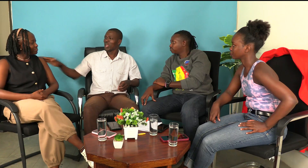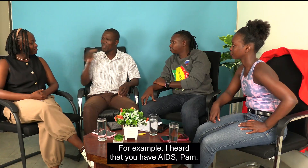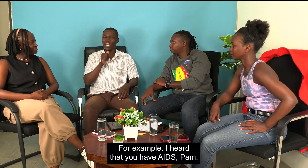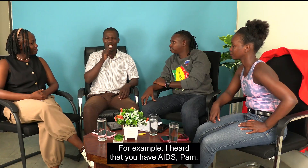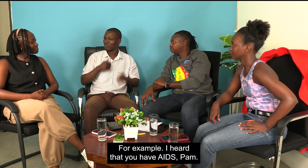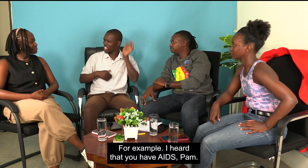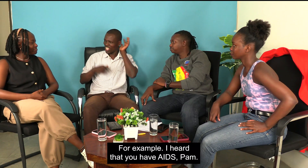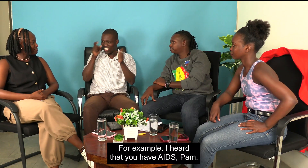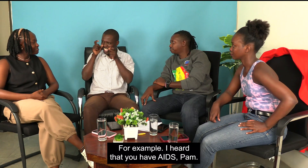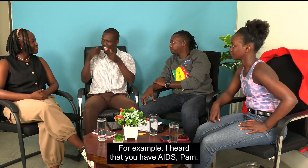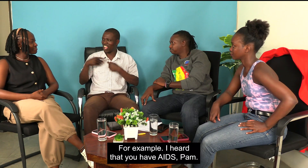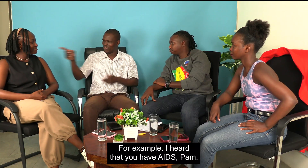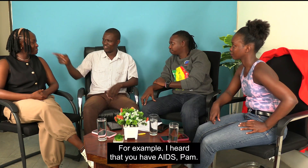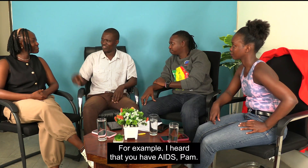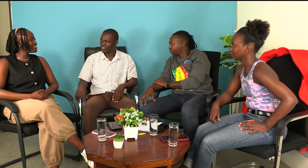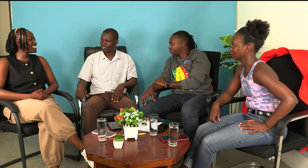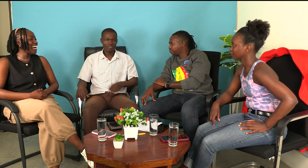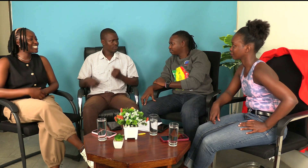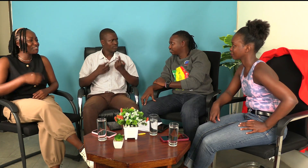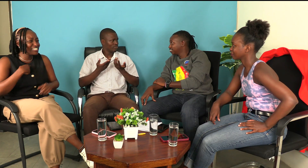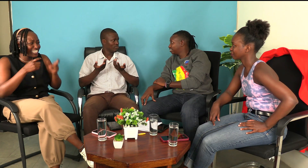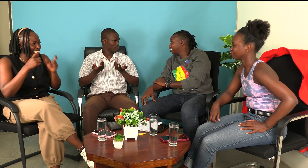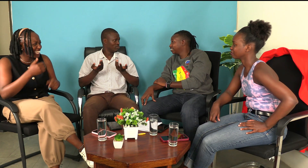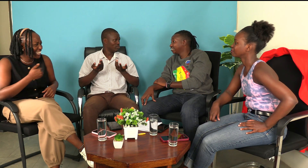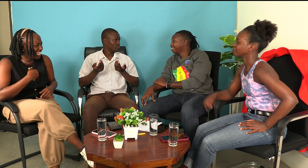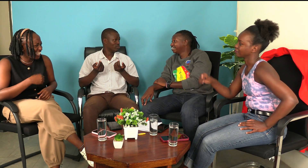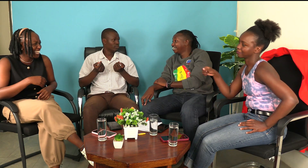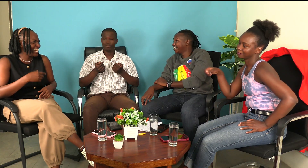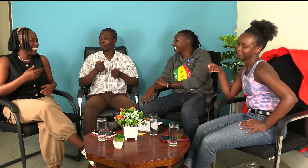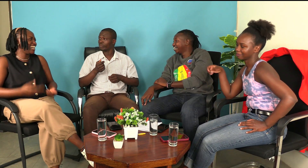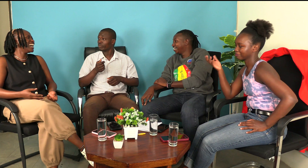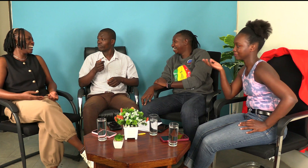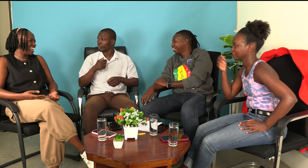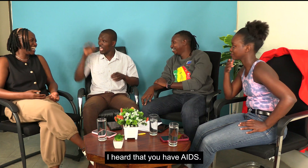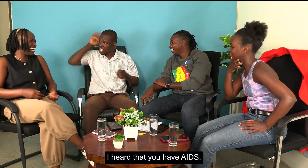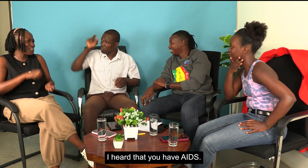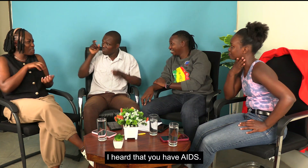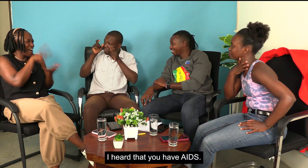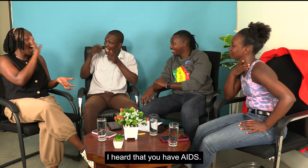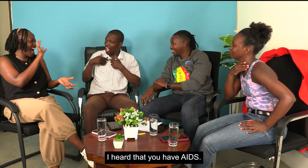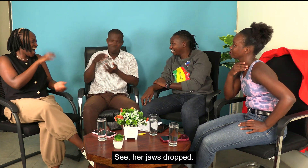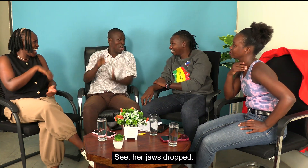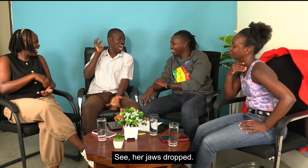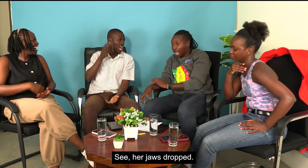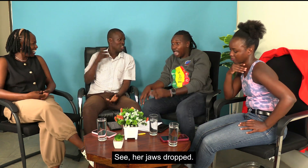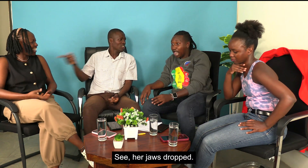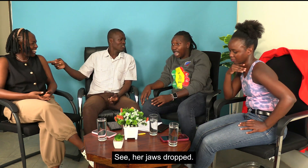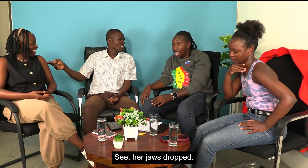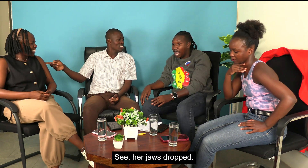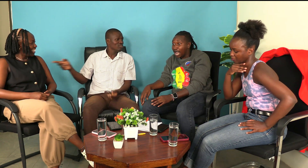you. but imagine me telling you, Pam, you have AIDS. Ah, wow, you Yeah. have it. Very true. Who told you? You